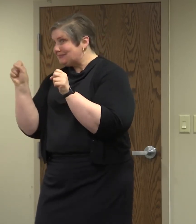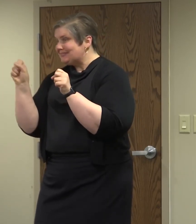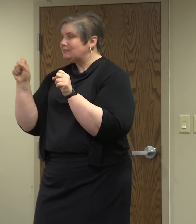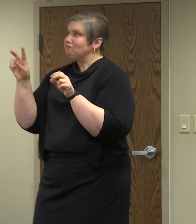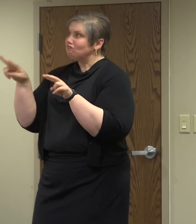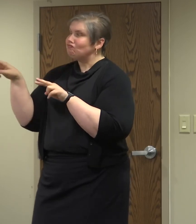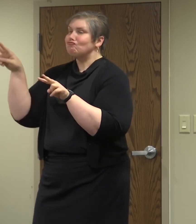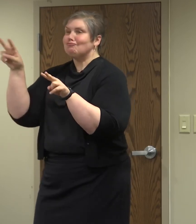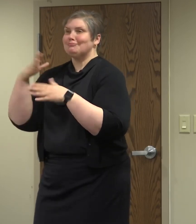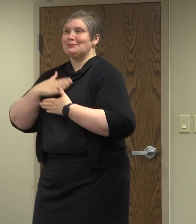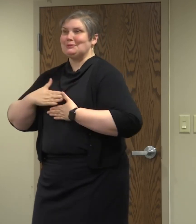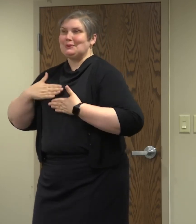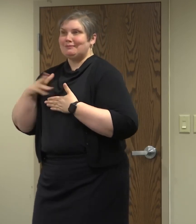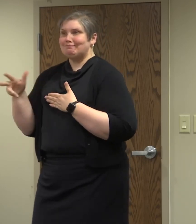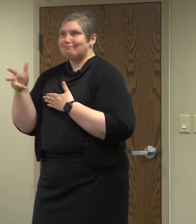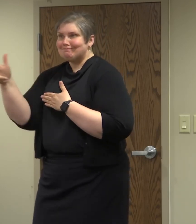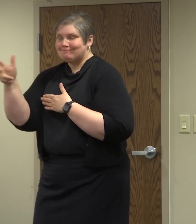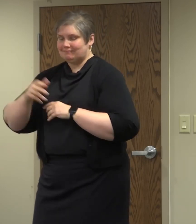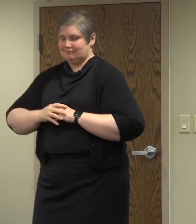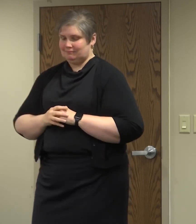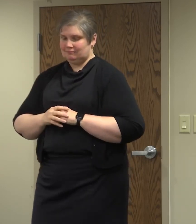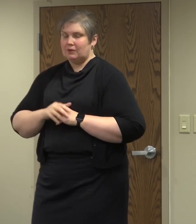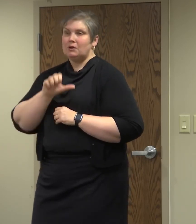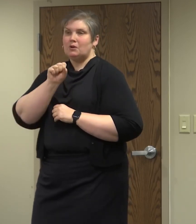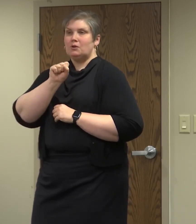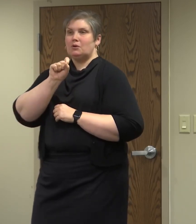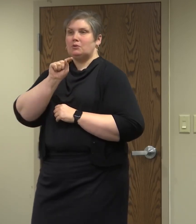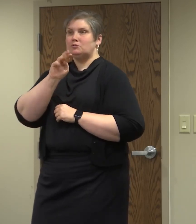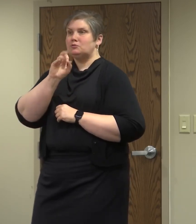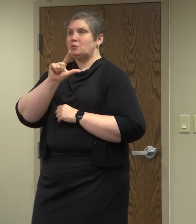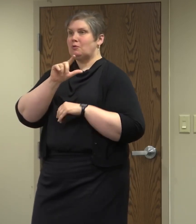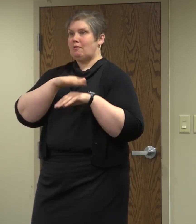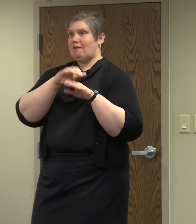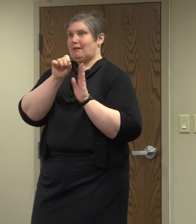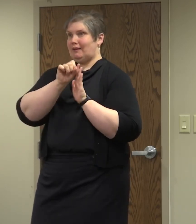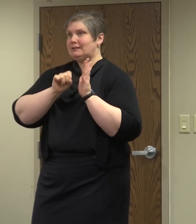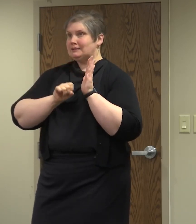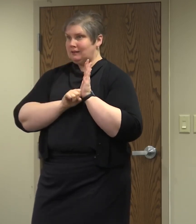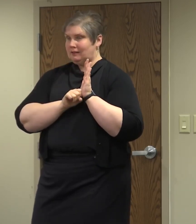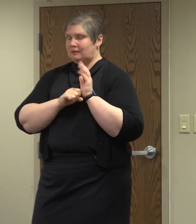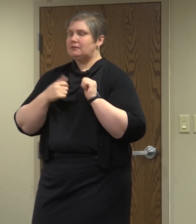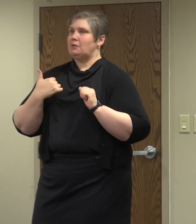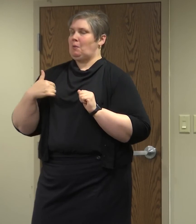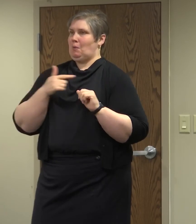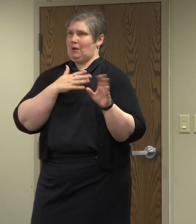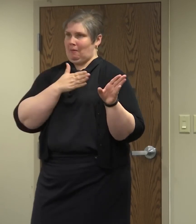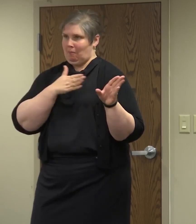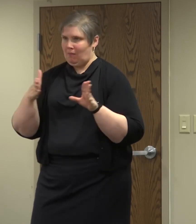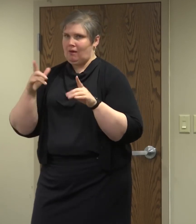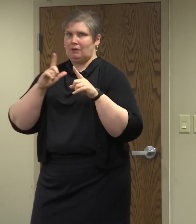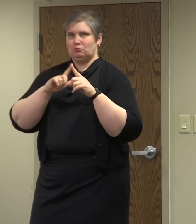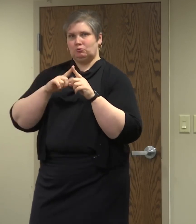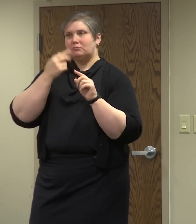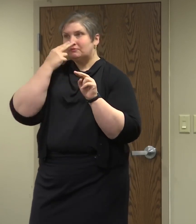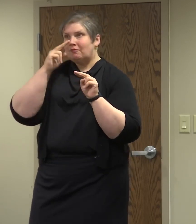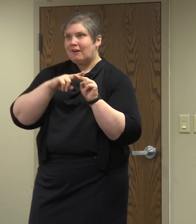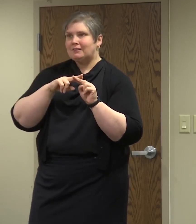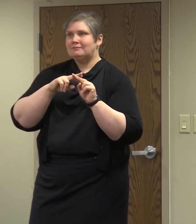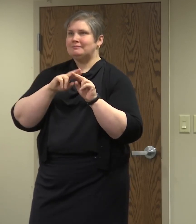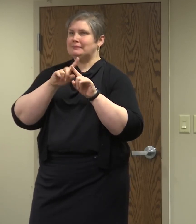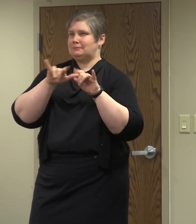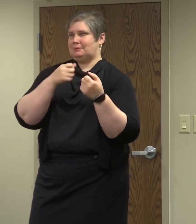committee to review the guidance and make sure that we are looking at all the ways that we can make this a safe and fun event as possible.